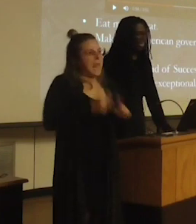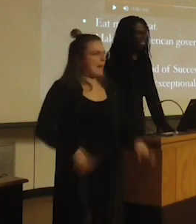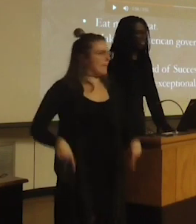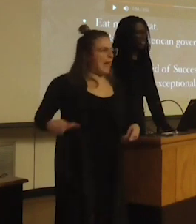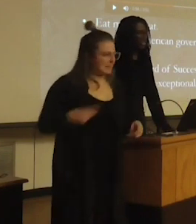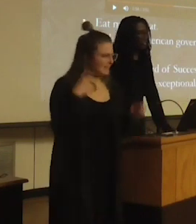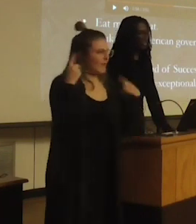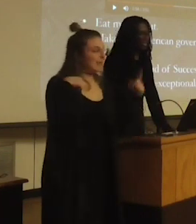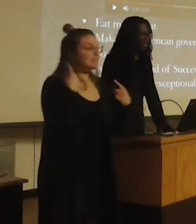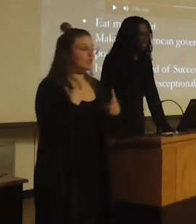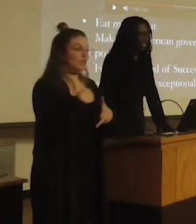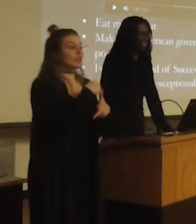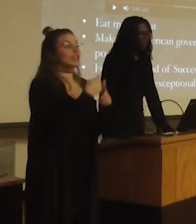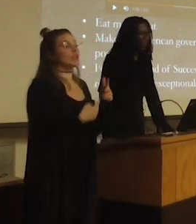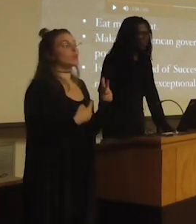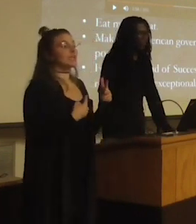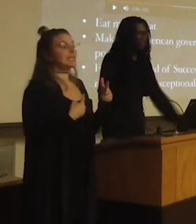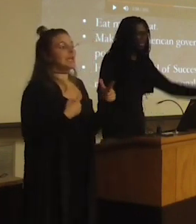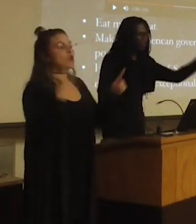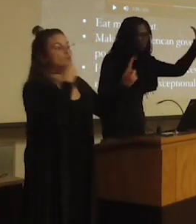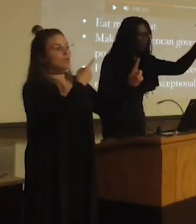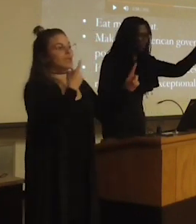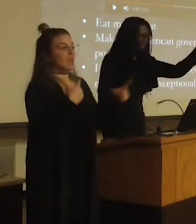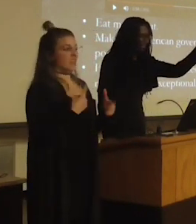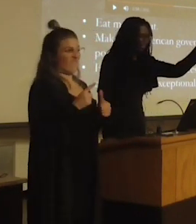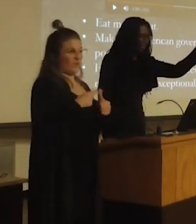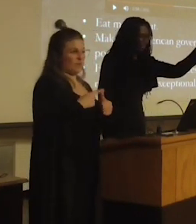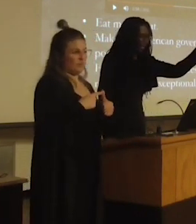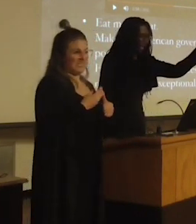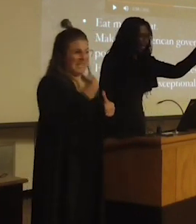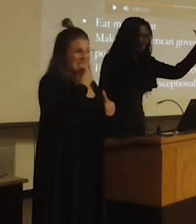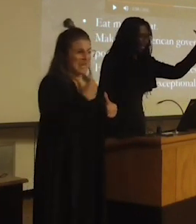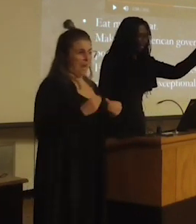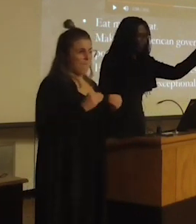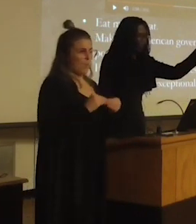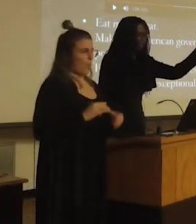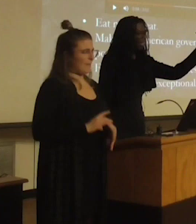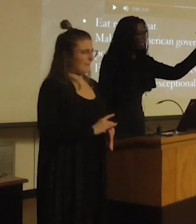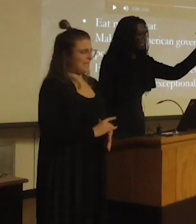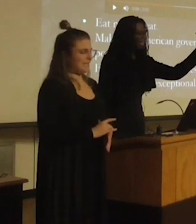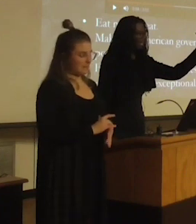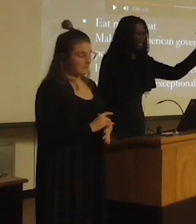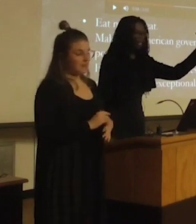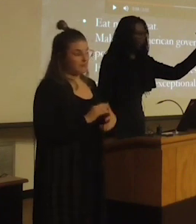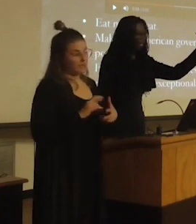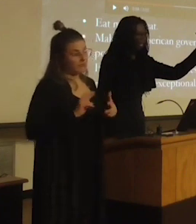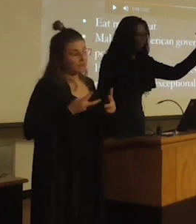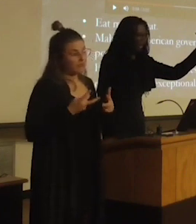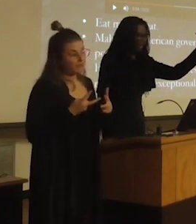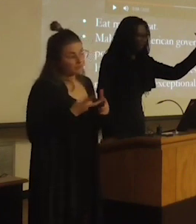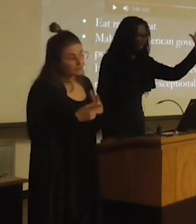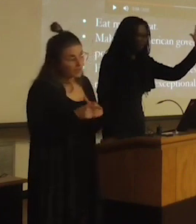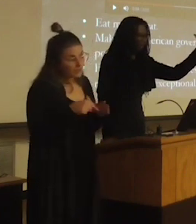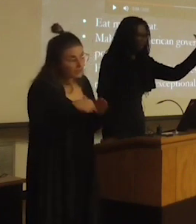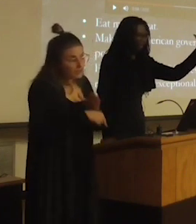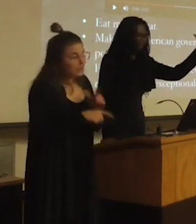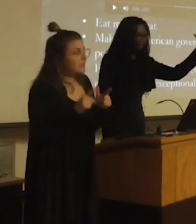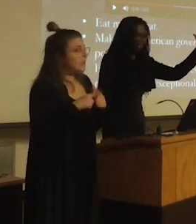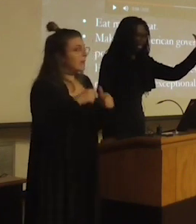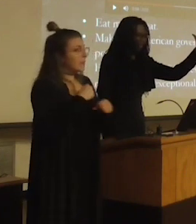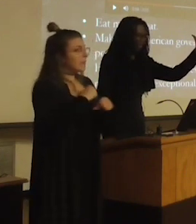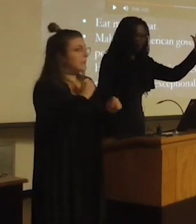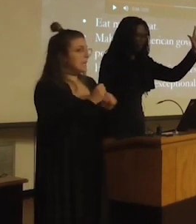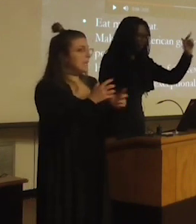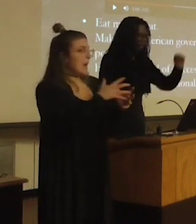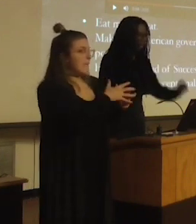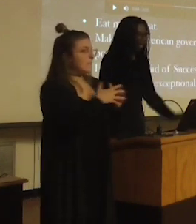she actually, like I said, she has three New Year's resolutions, and the first one was eat more meat. And the second one, and she did get deeper as she went, make the American